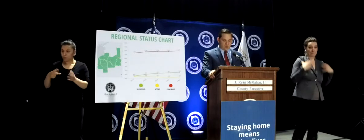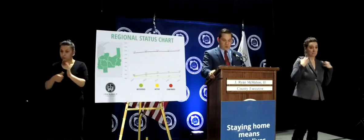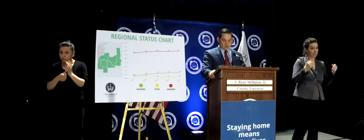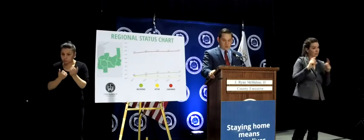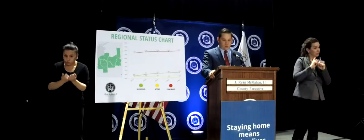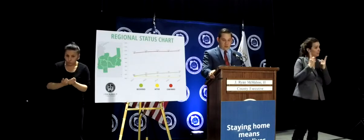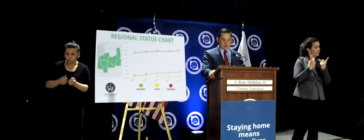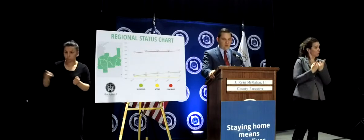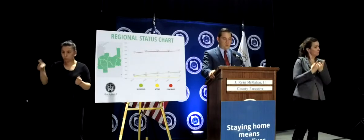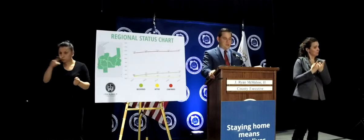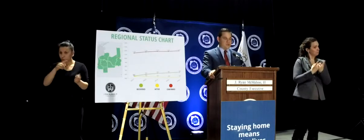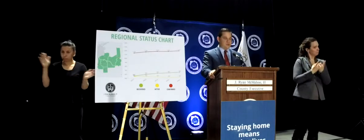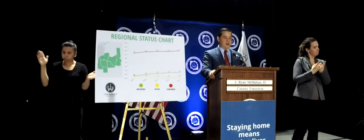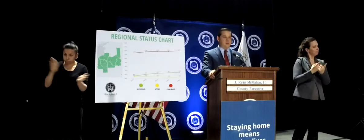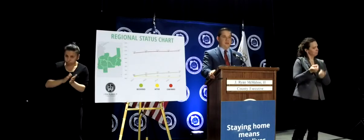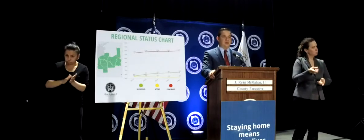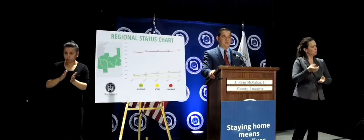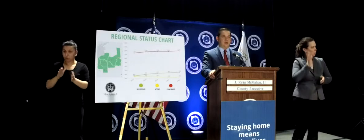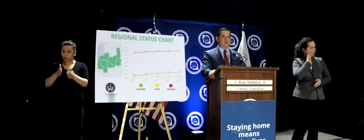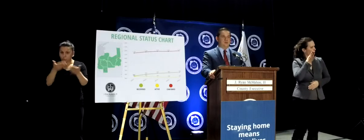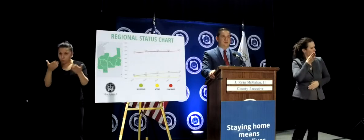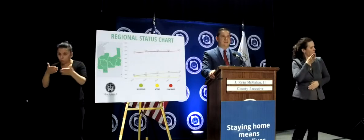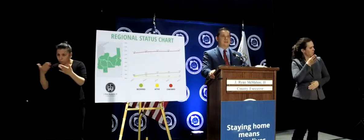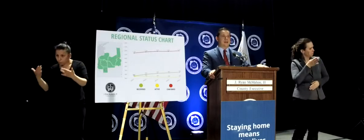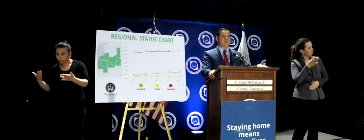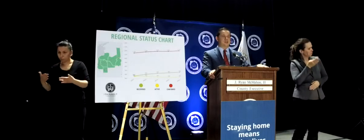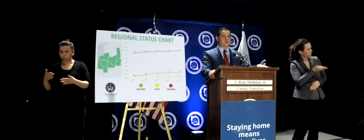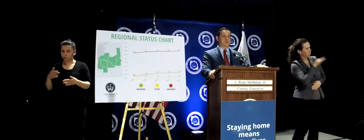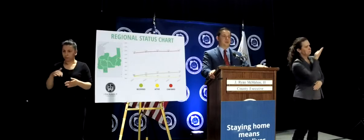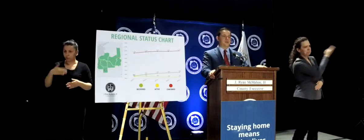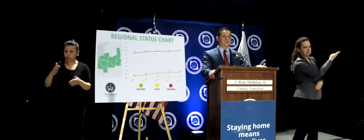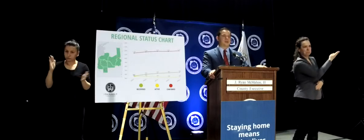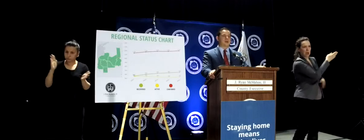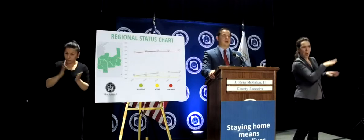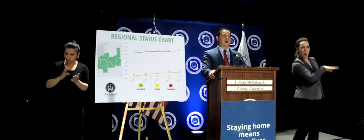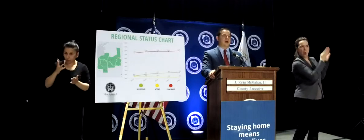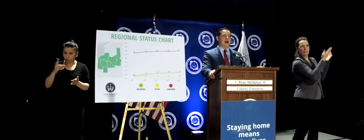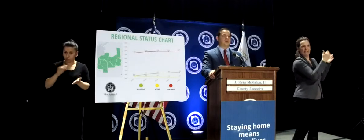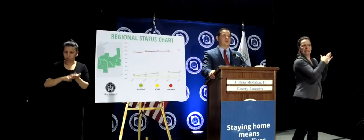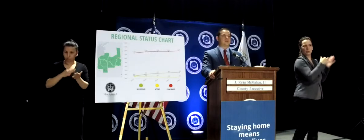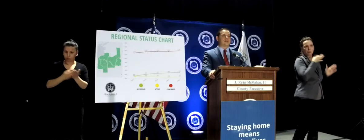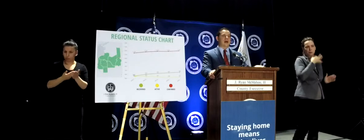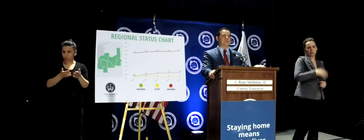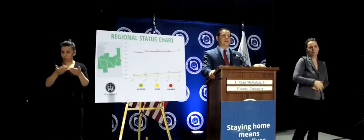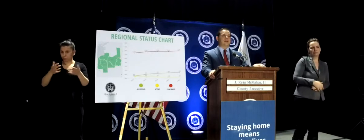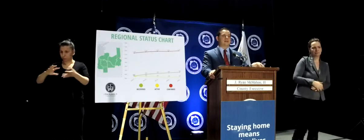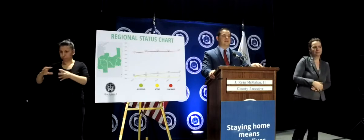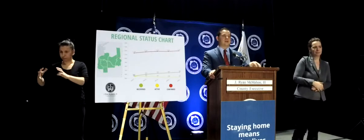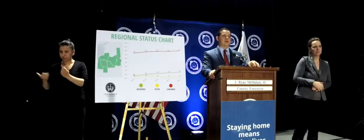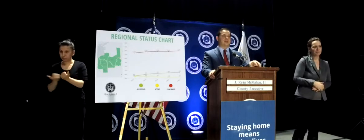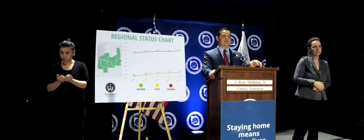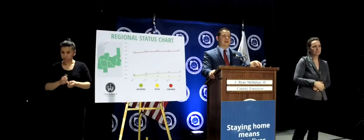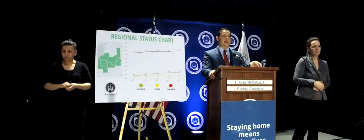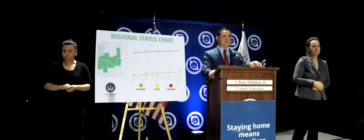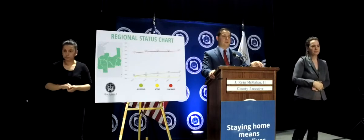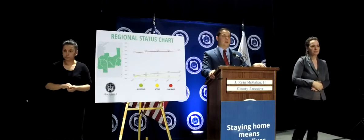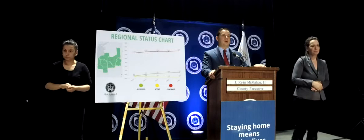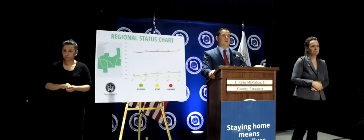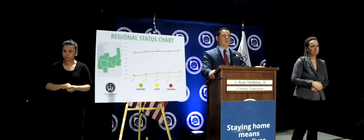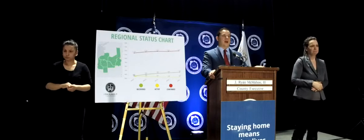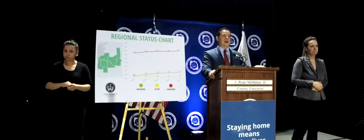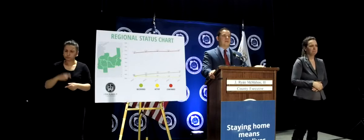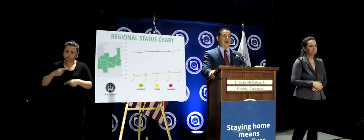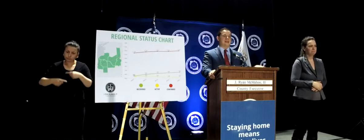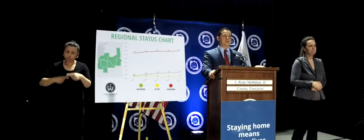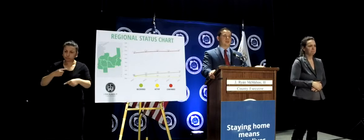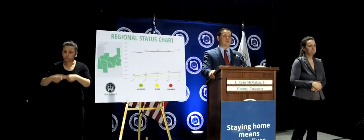direction. So related to the question that I've been getting about, do we extend the shelter in place? I don't see that being necessary at this time.